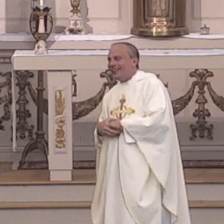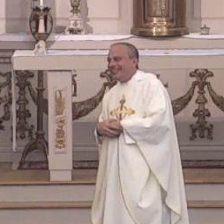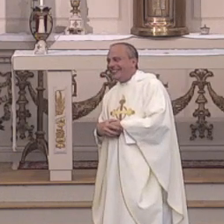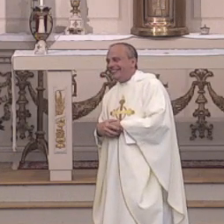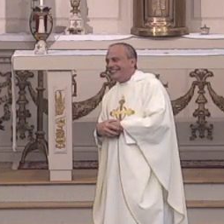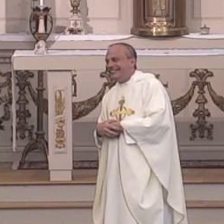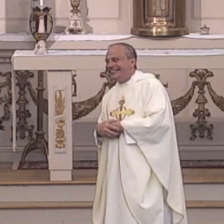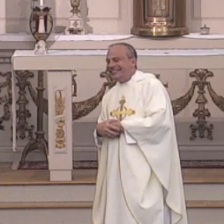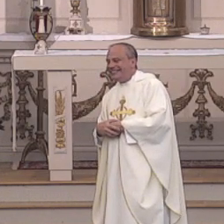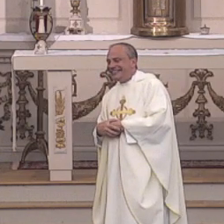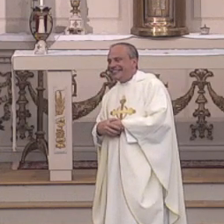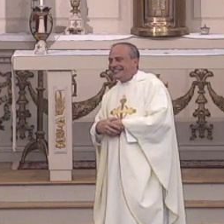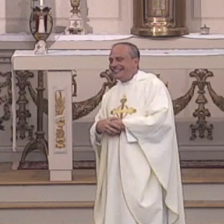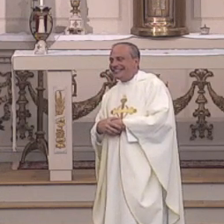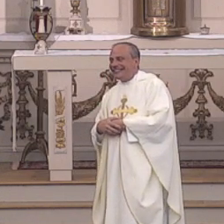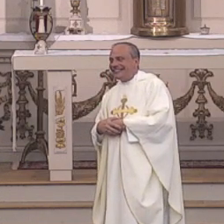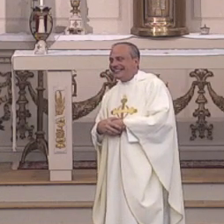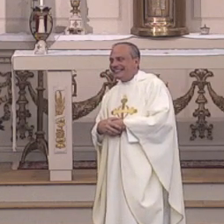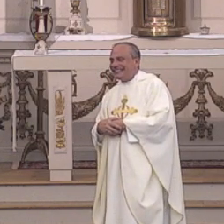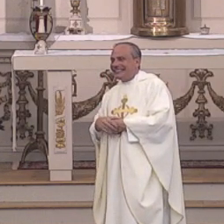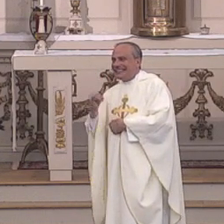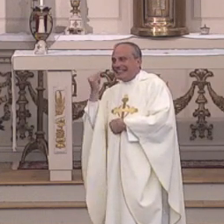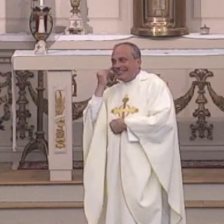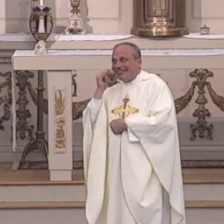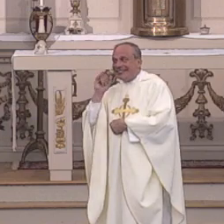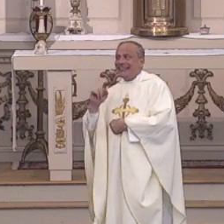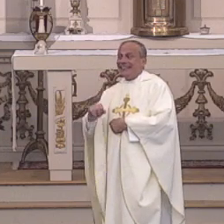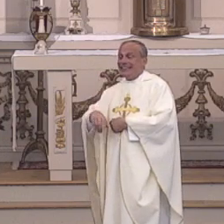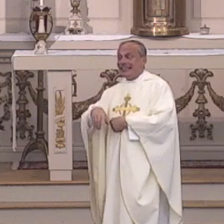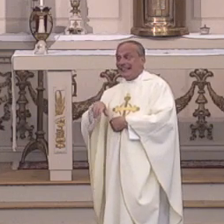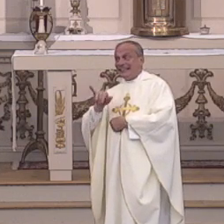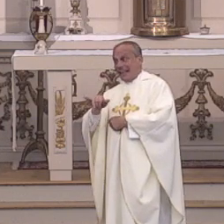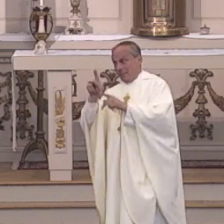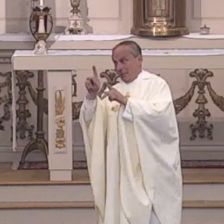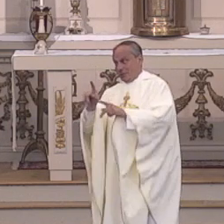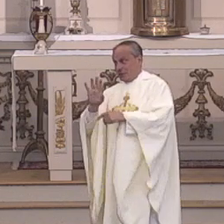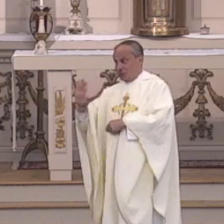your cousin, but I know what you're saying isn't true.